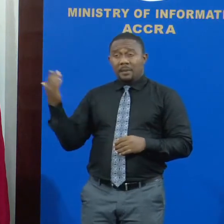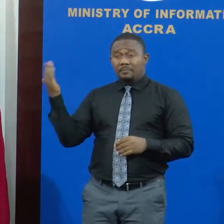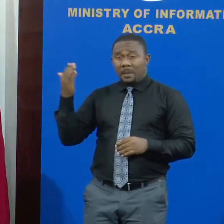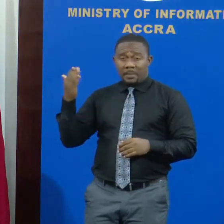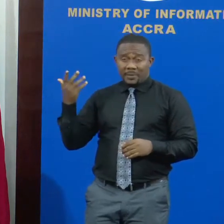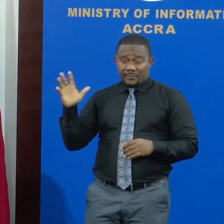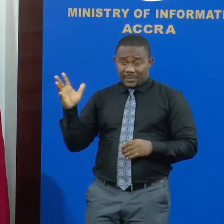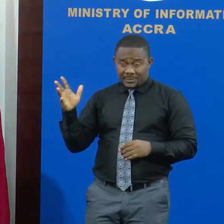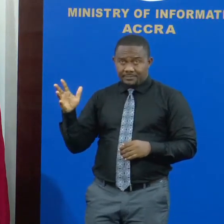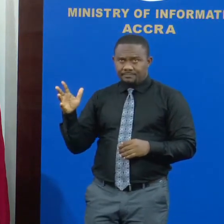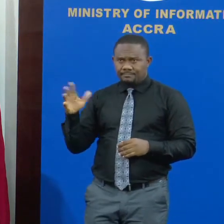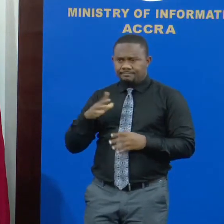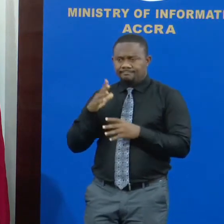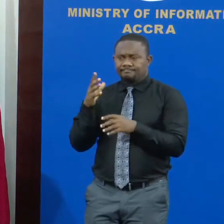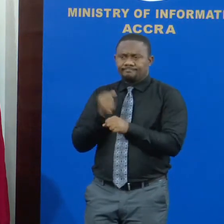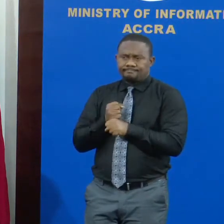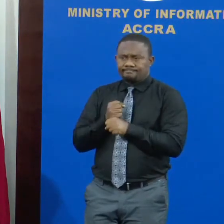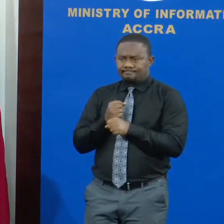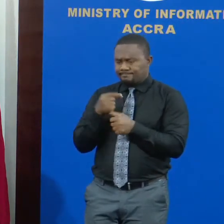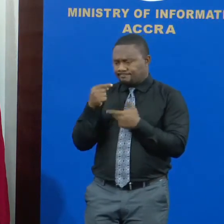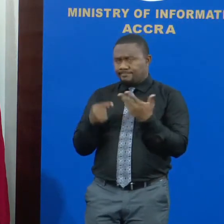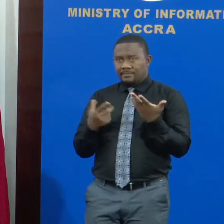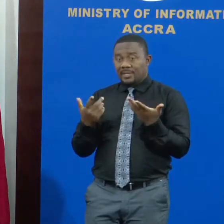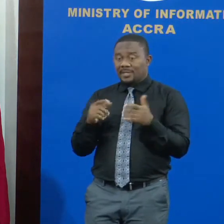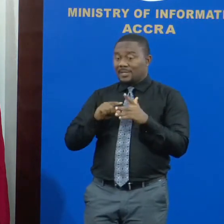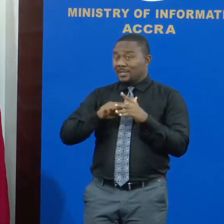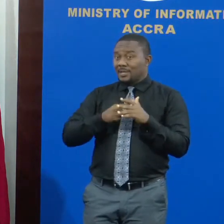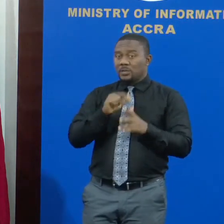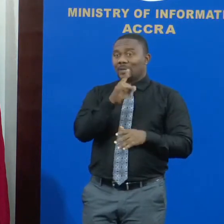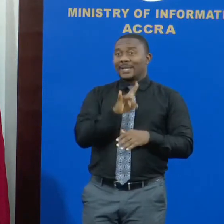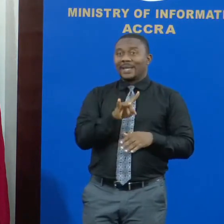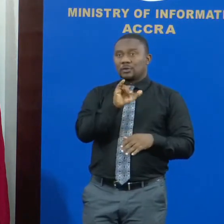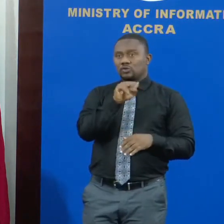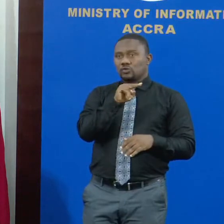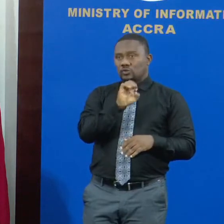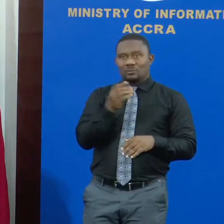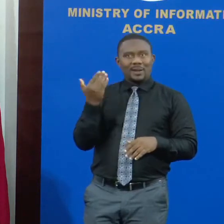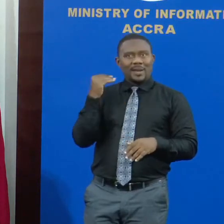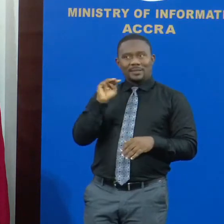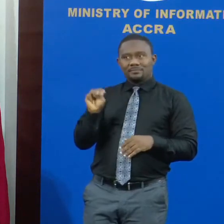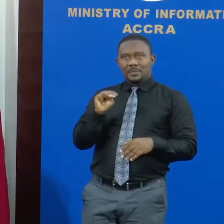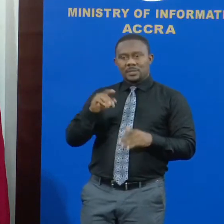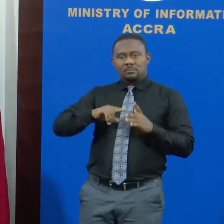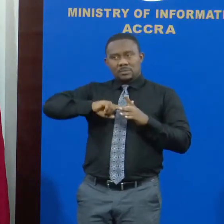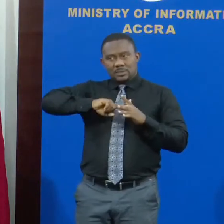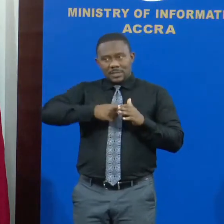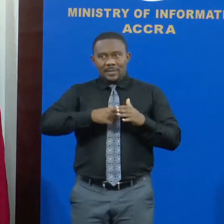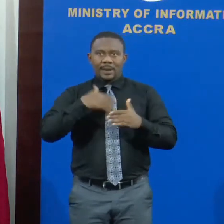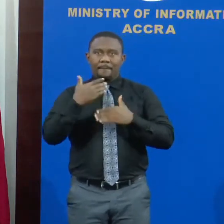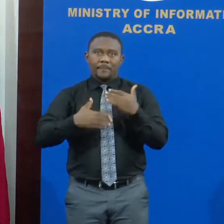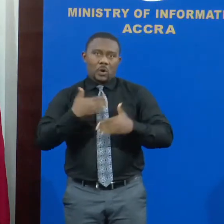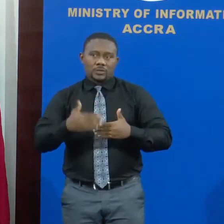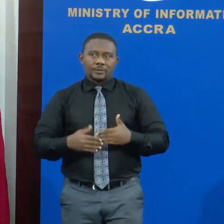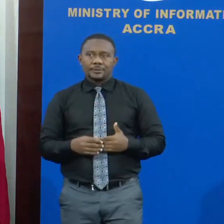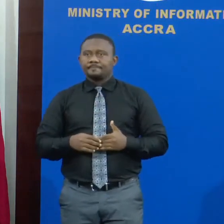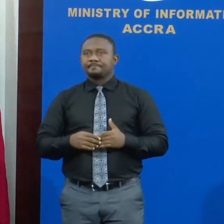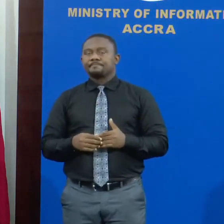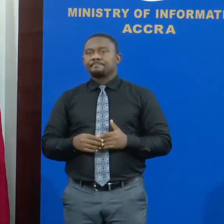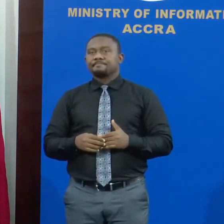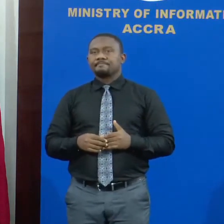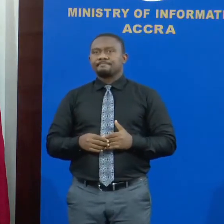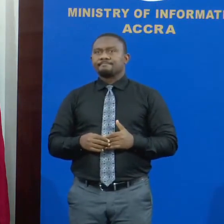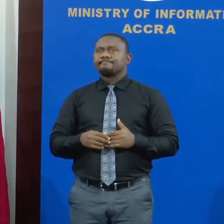that from the 28th of June, which is just this Monday, we've started the process. I've